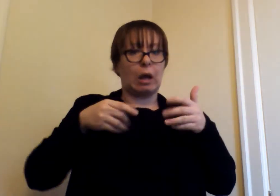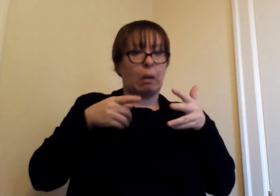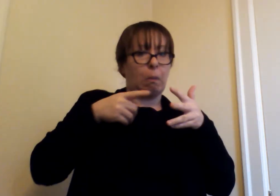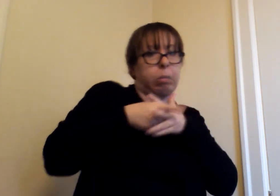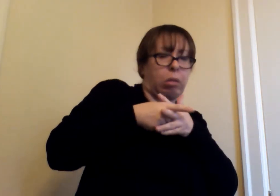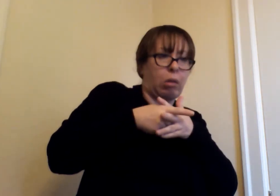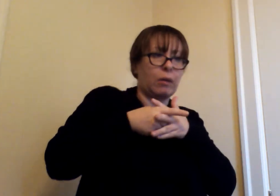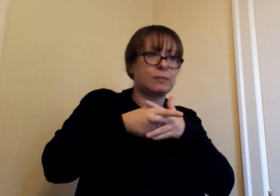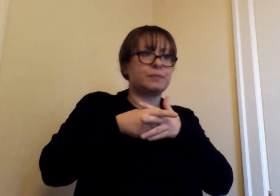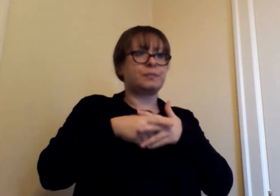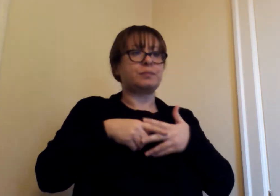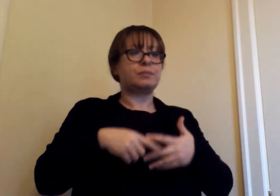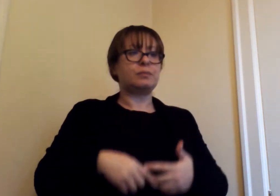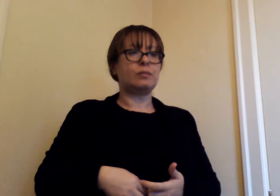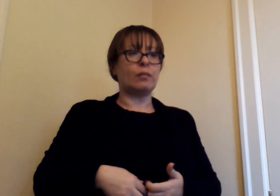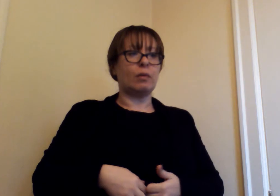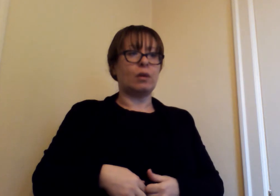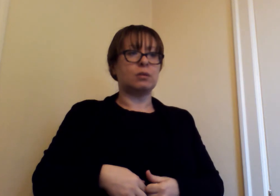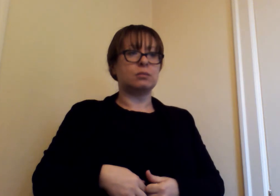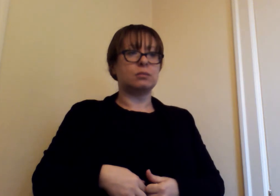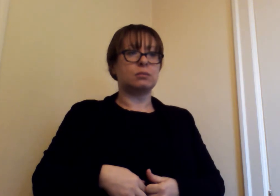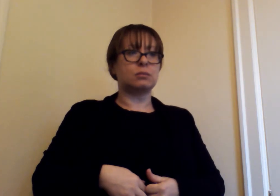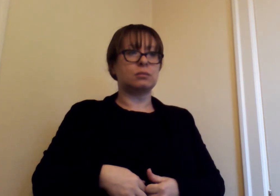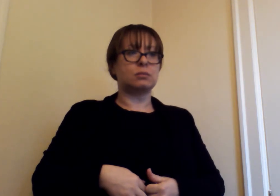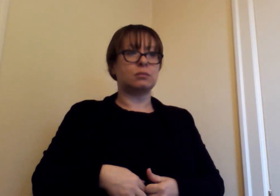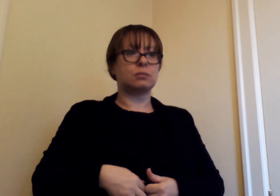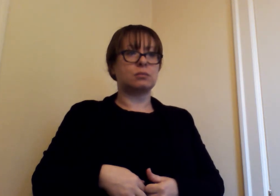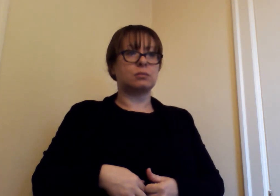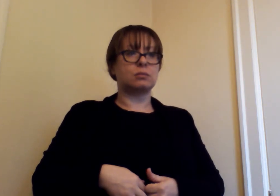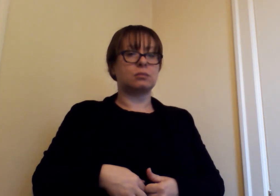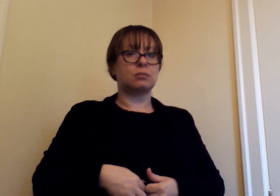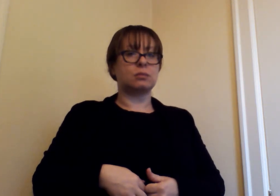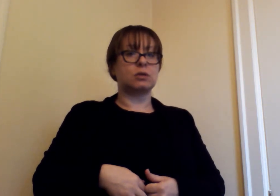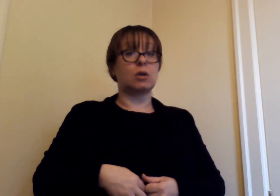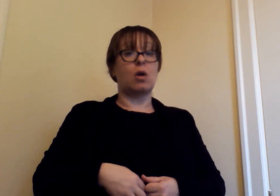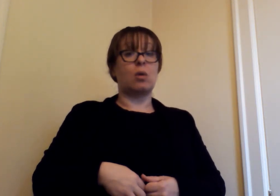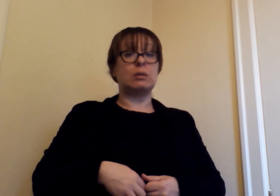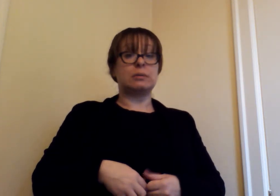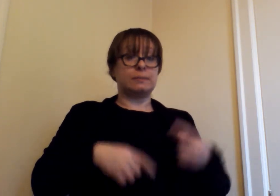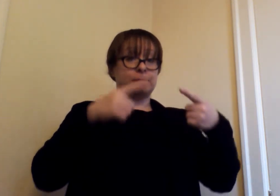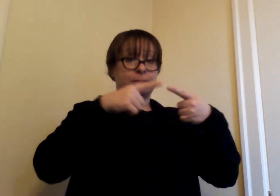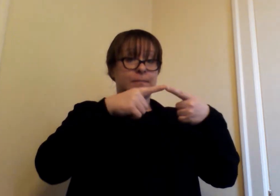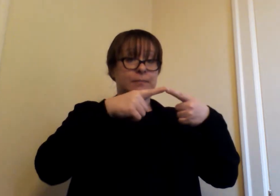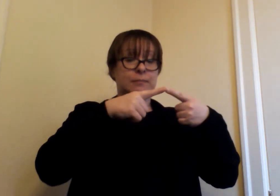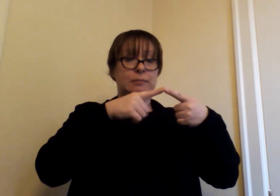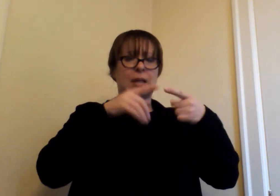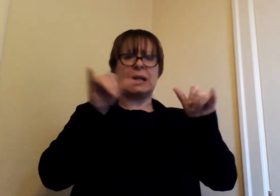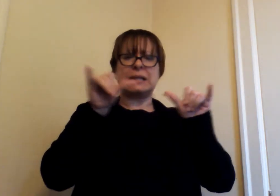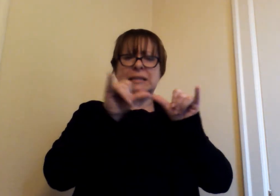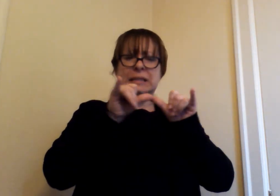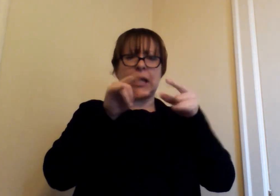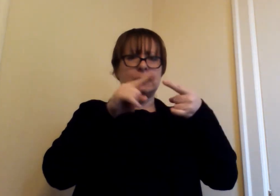proper angle, the appropriate needle size must be used. Ready? You're only going to feel a very small pinch this